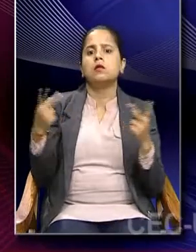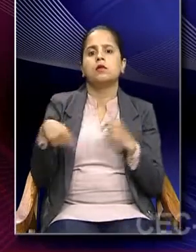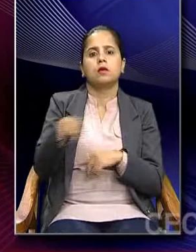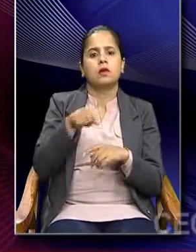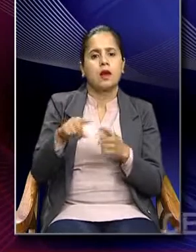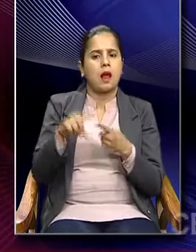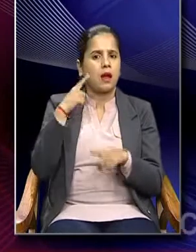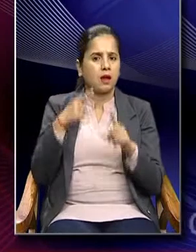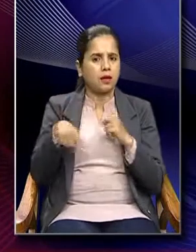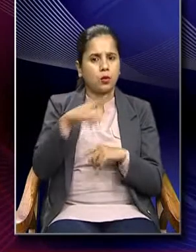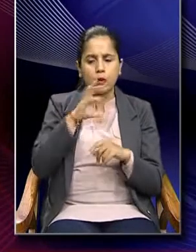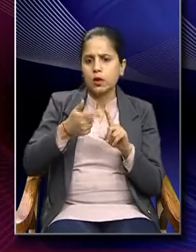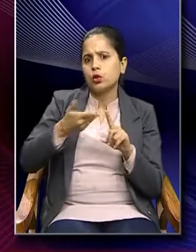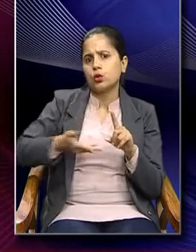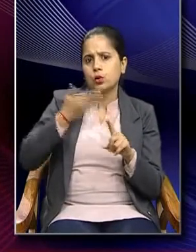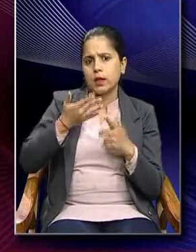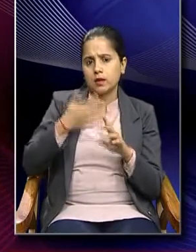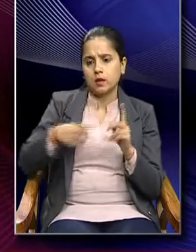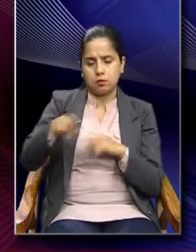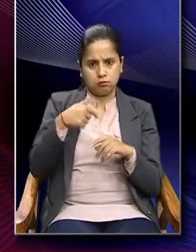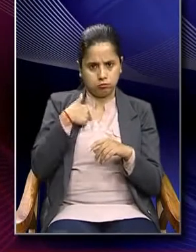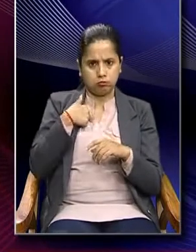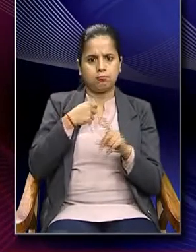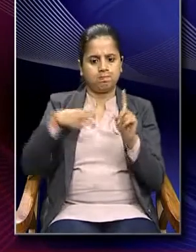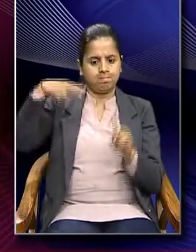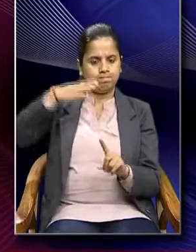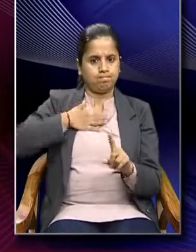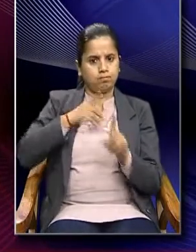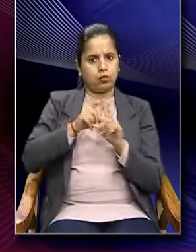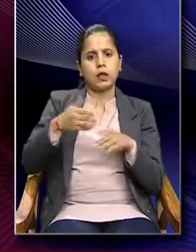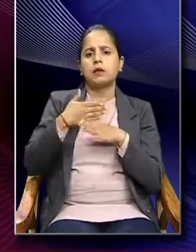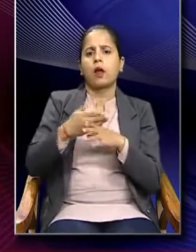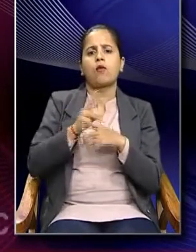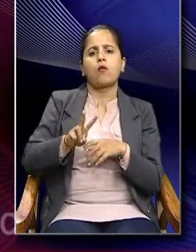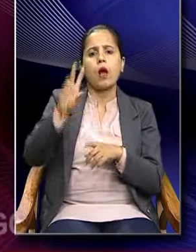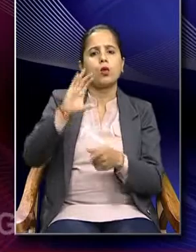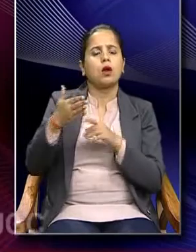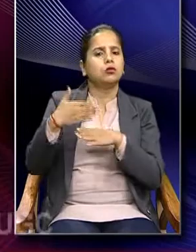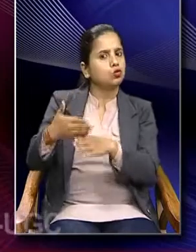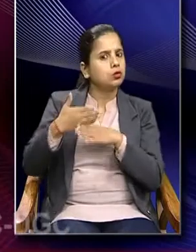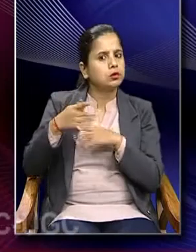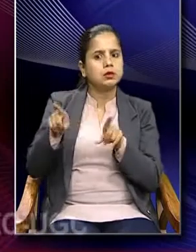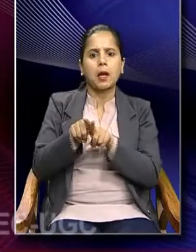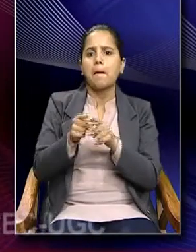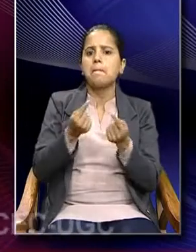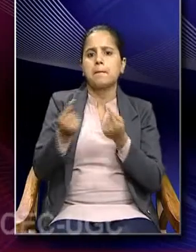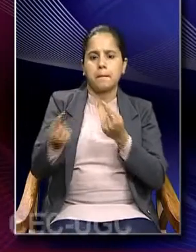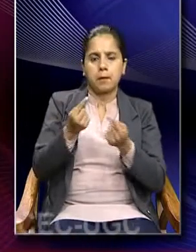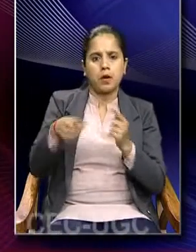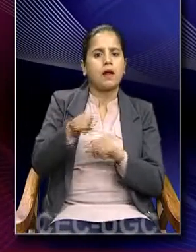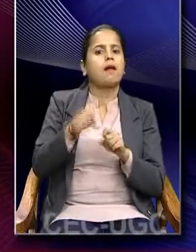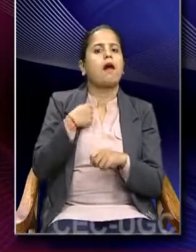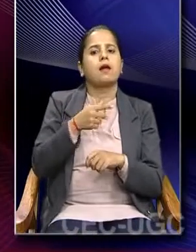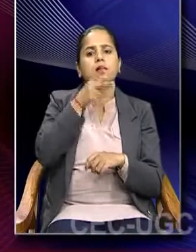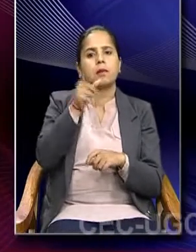are typically trained in the dominant states and share similar values and culture with the elites. So here we can say that